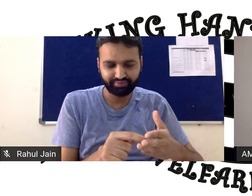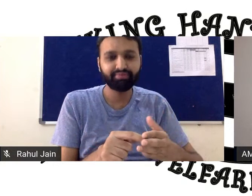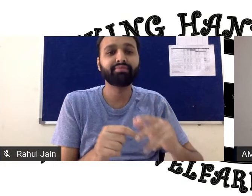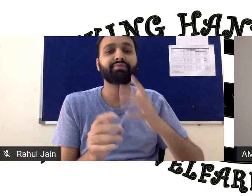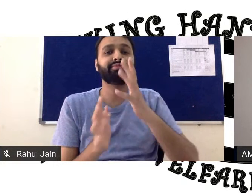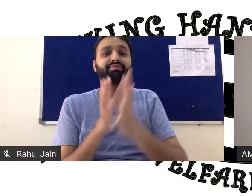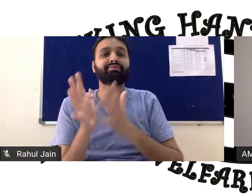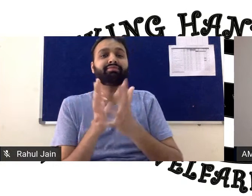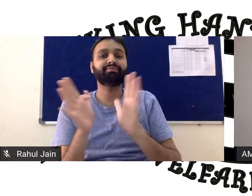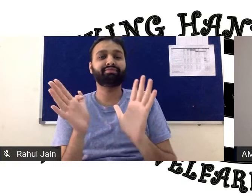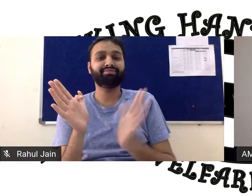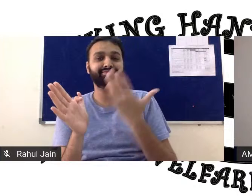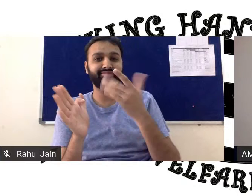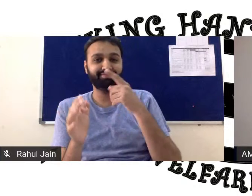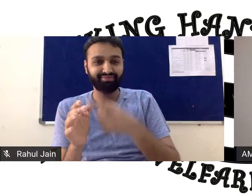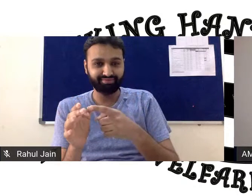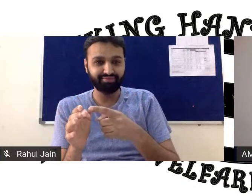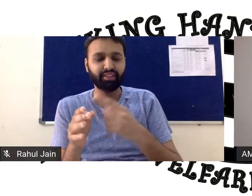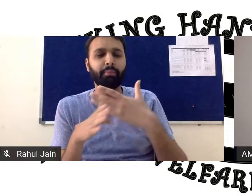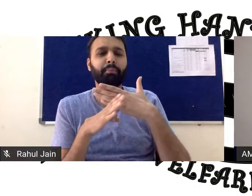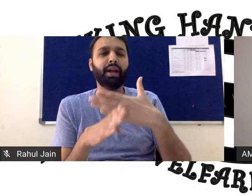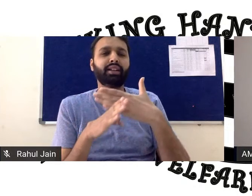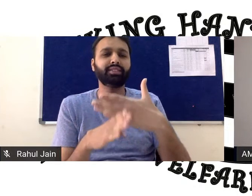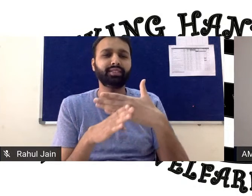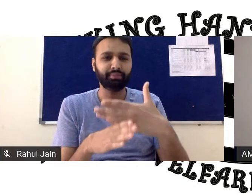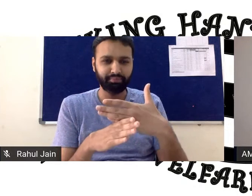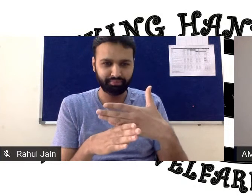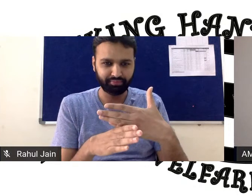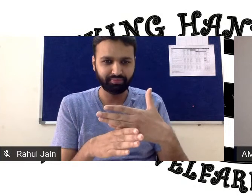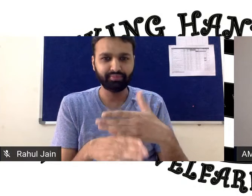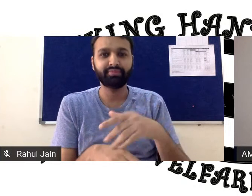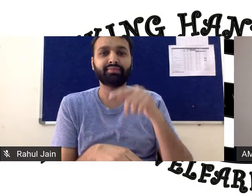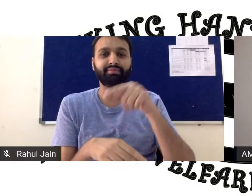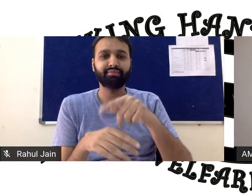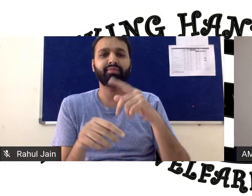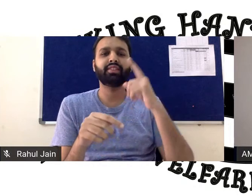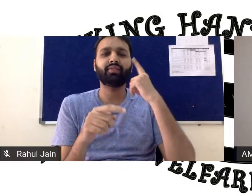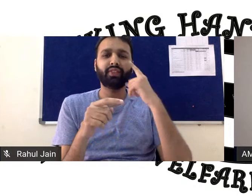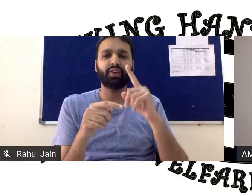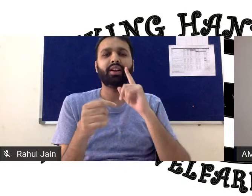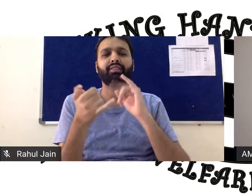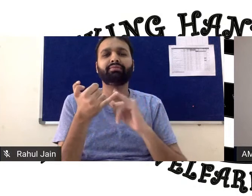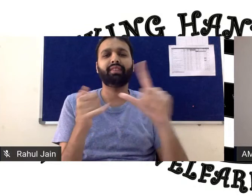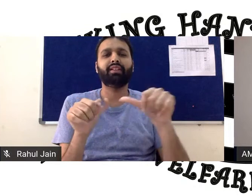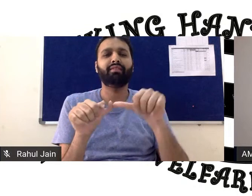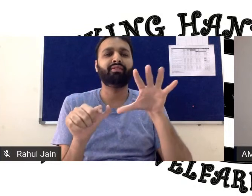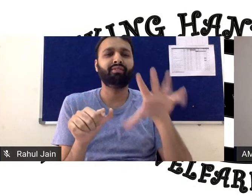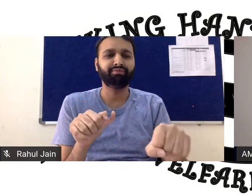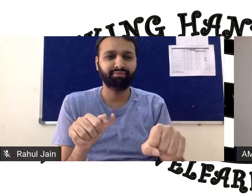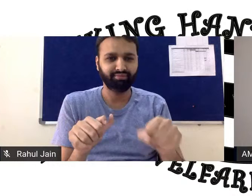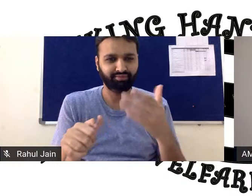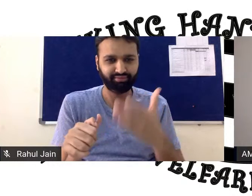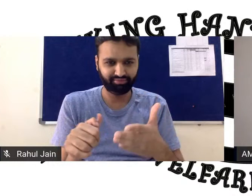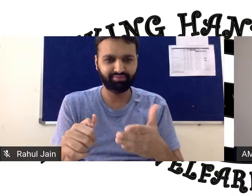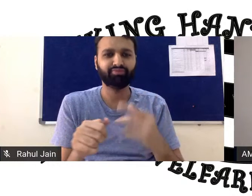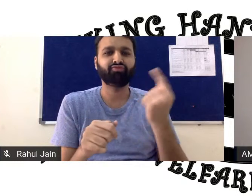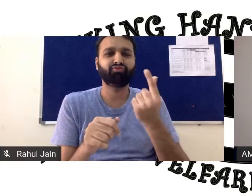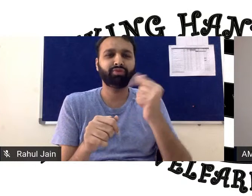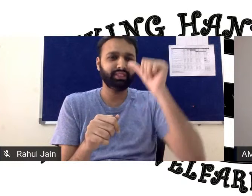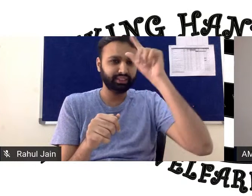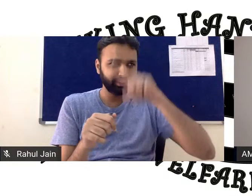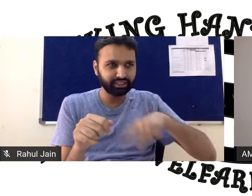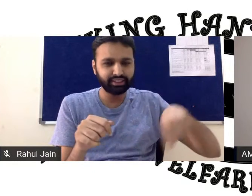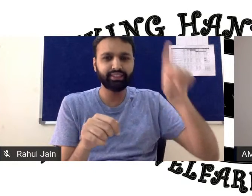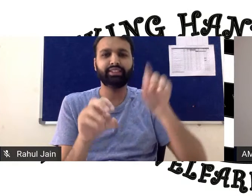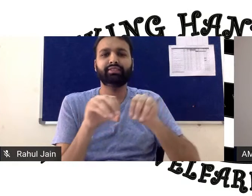Unikey. So we are looking at sign language accessibility, and I'm also a partner with Sign